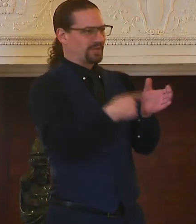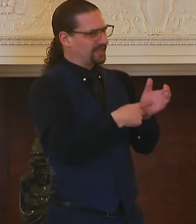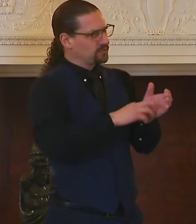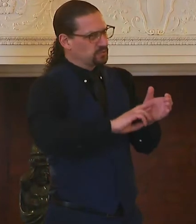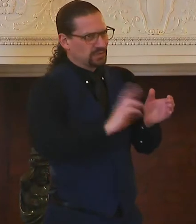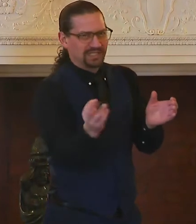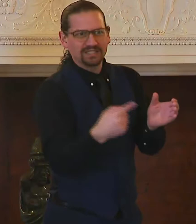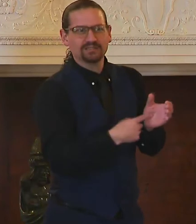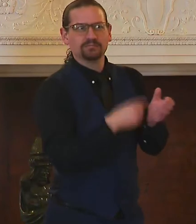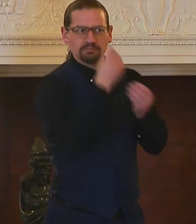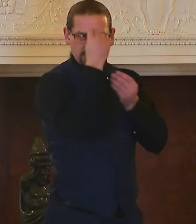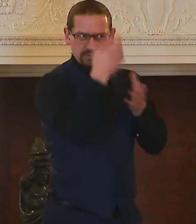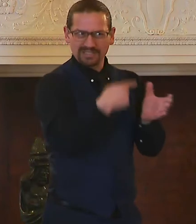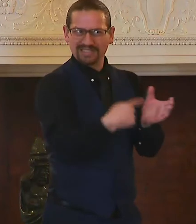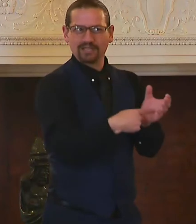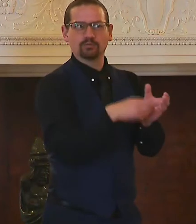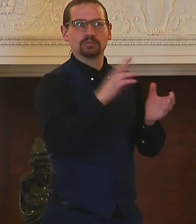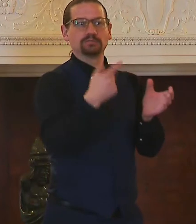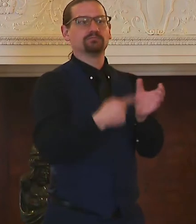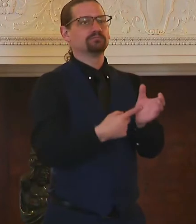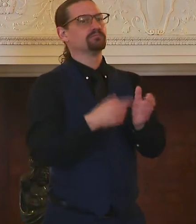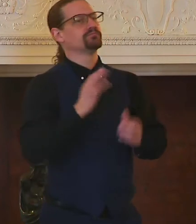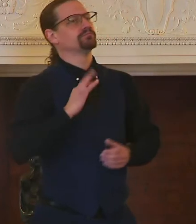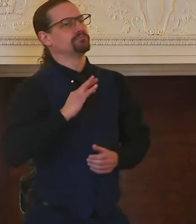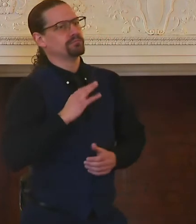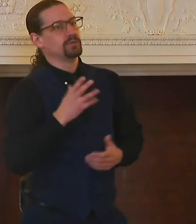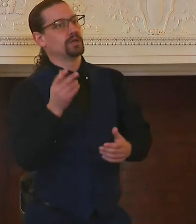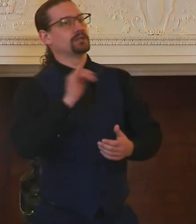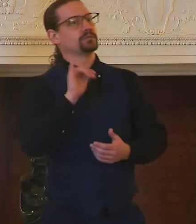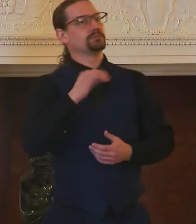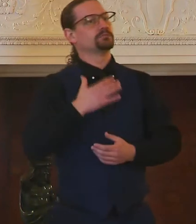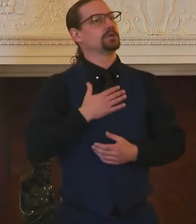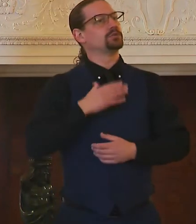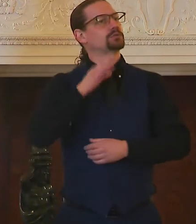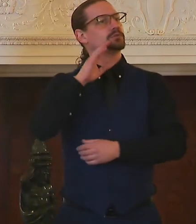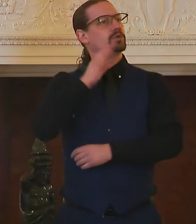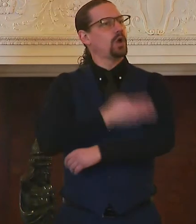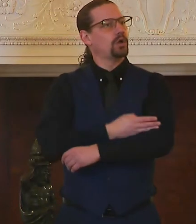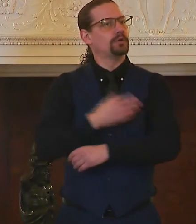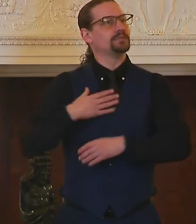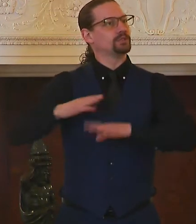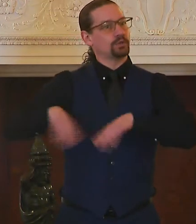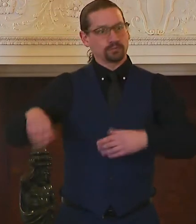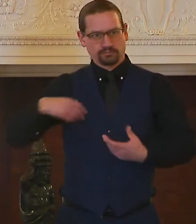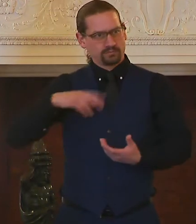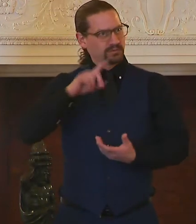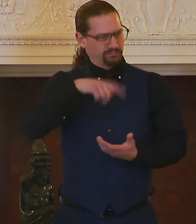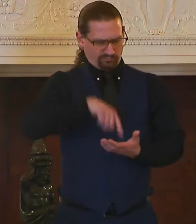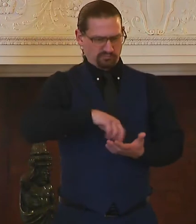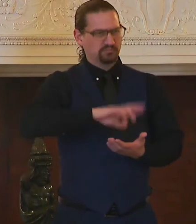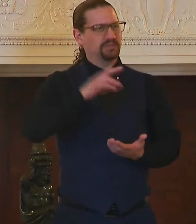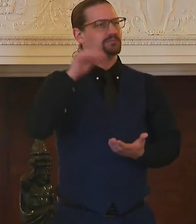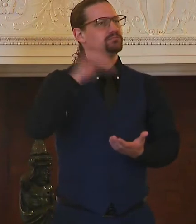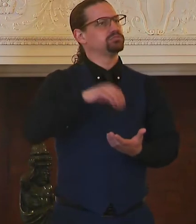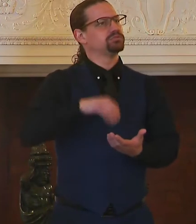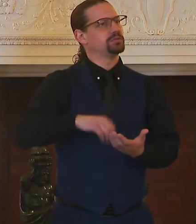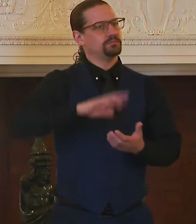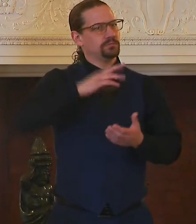able also to download the one from my family, download my daughter. So there has been